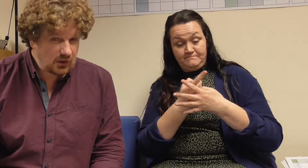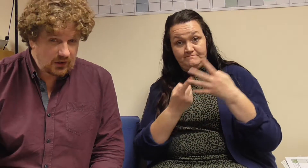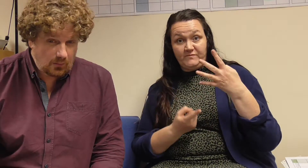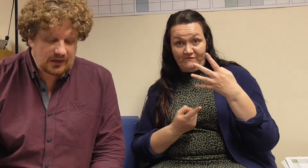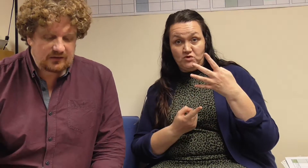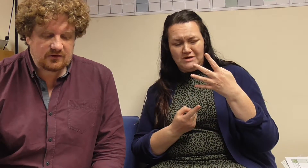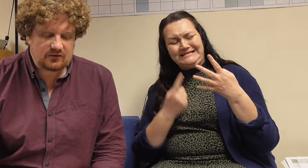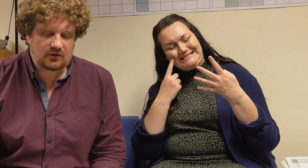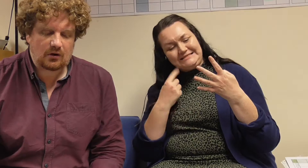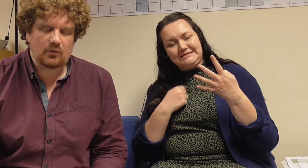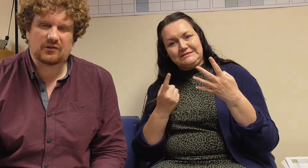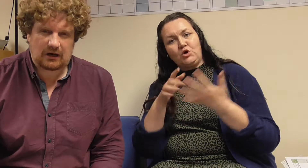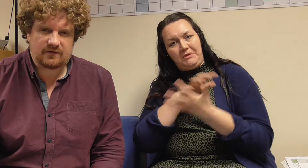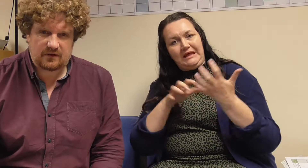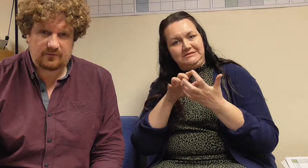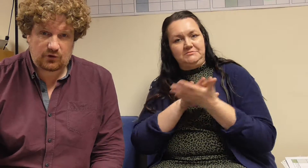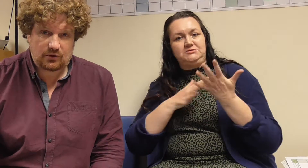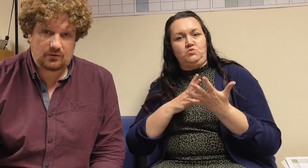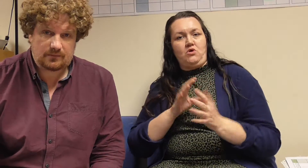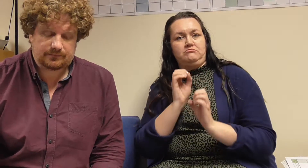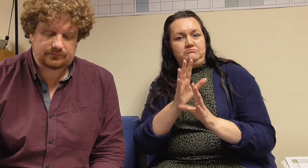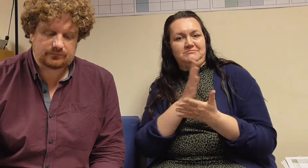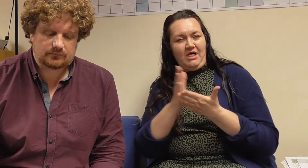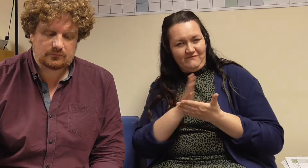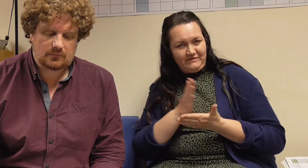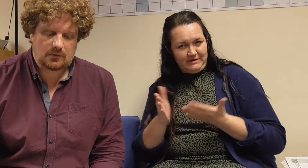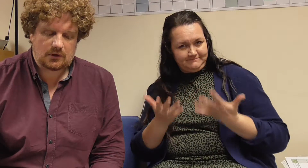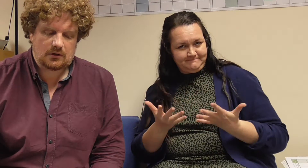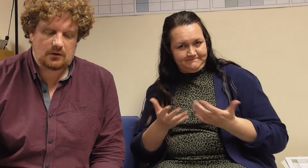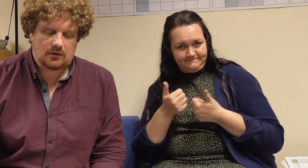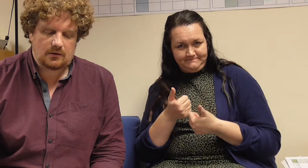I think they're quite complicated, so I want to clarify them for you.